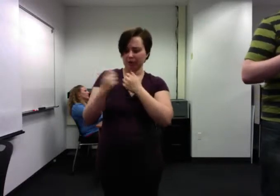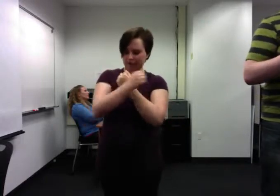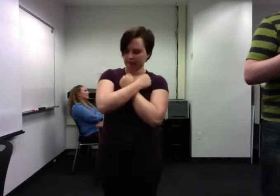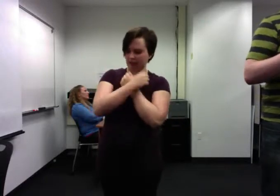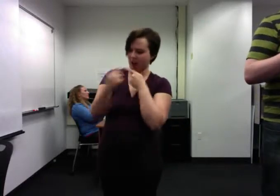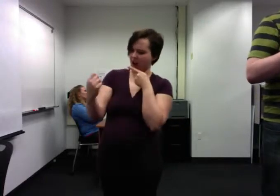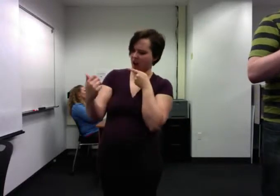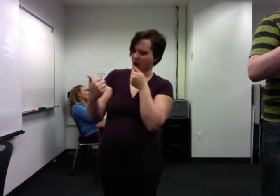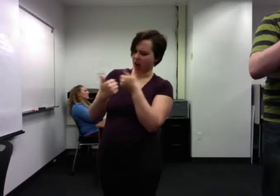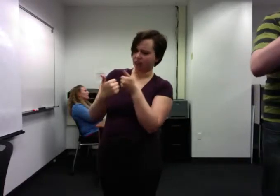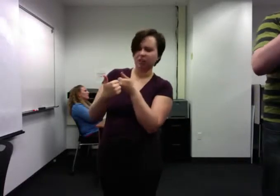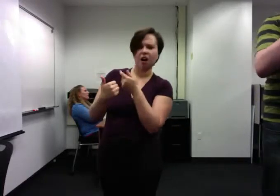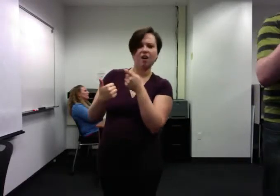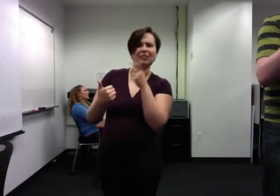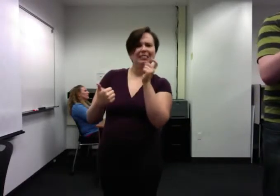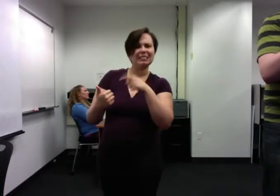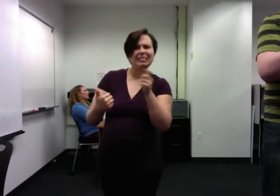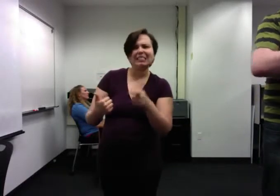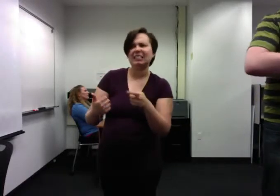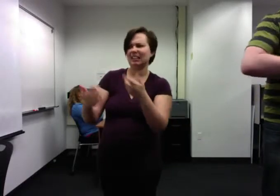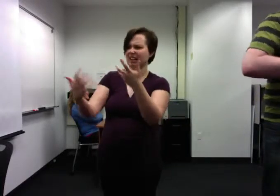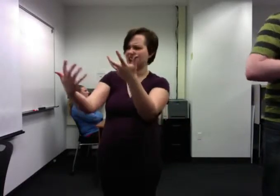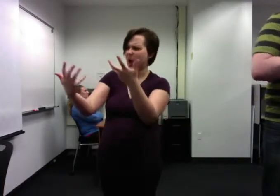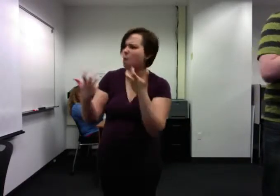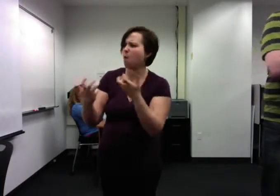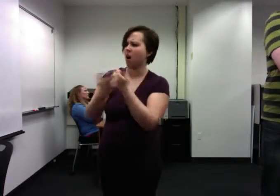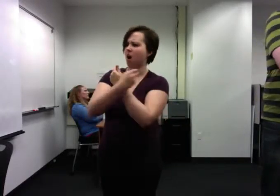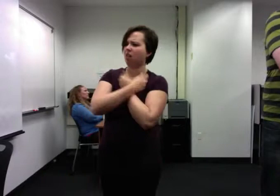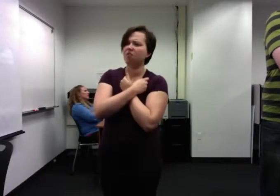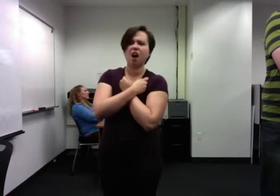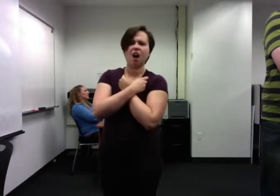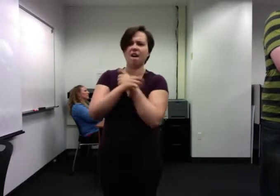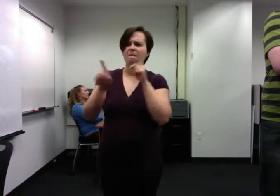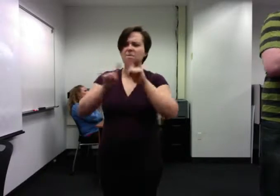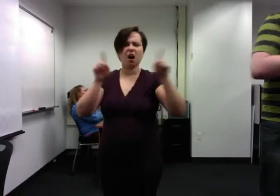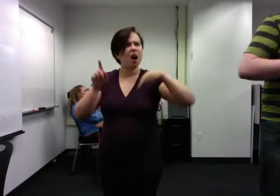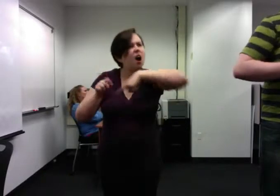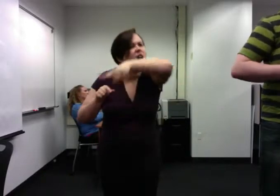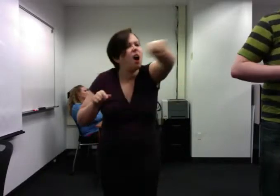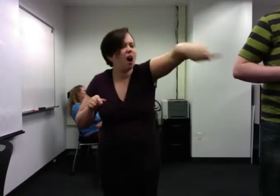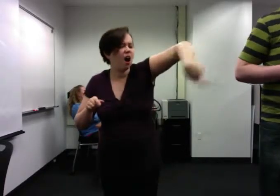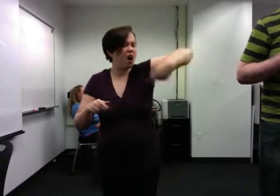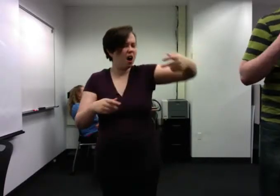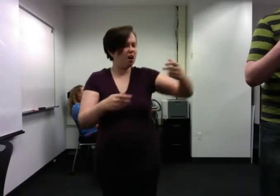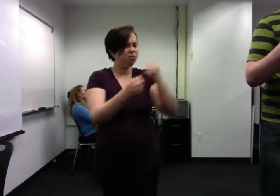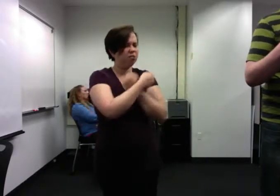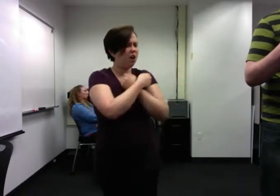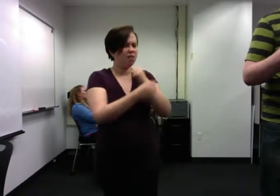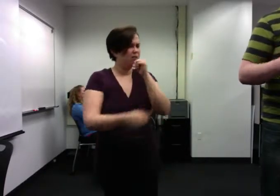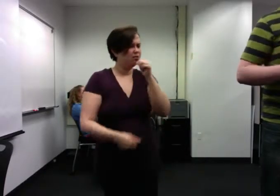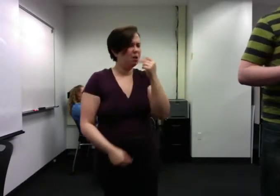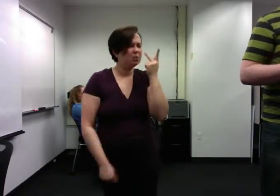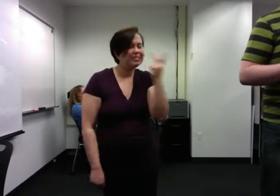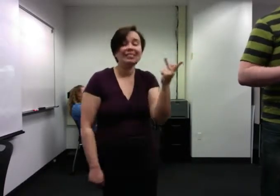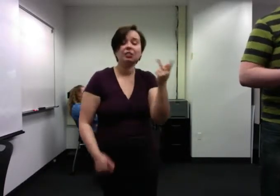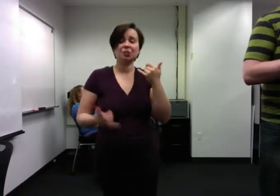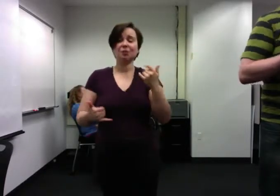much, and so little of it is seen around. And so maybe we do have to talk a little bit about it. And one of the times that